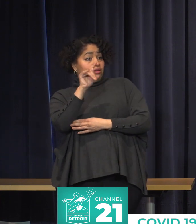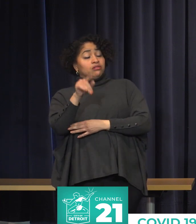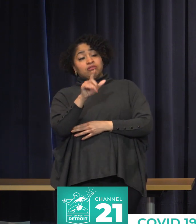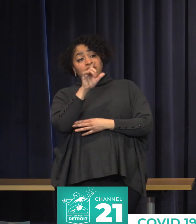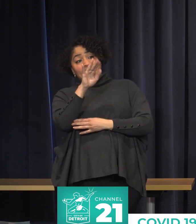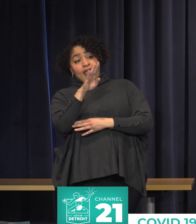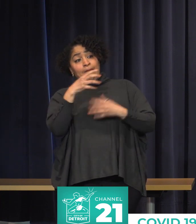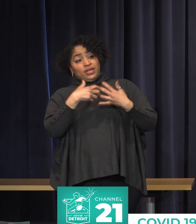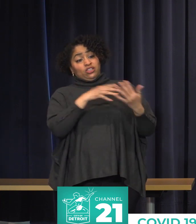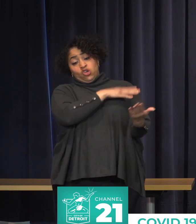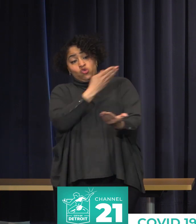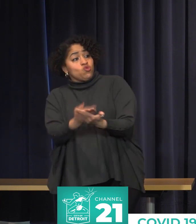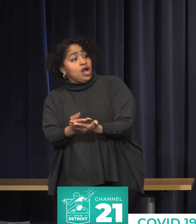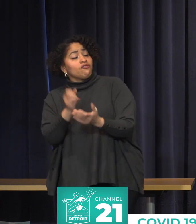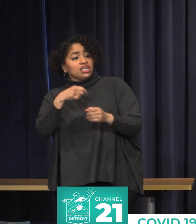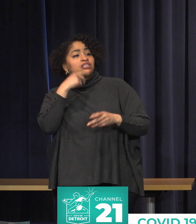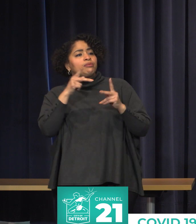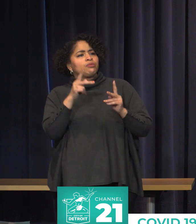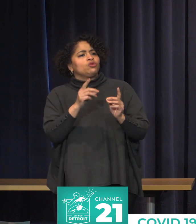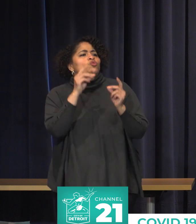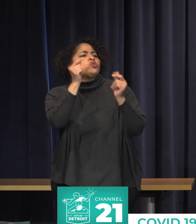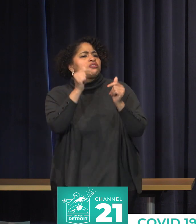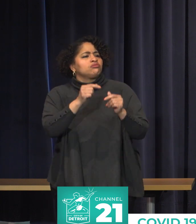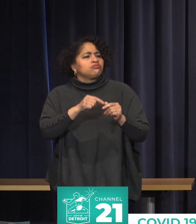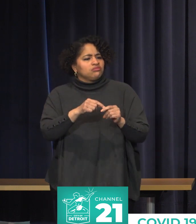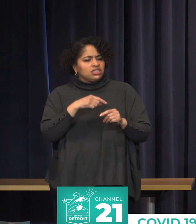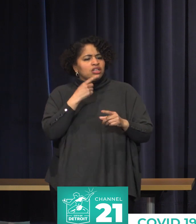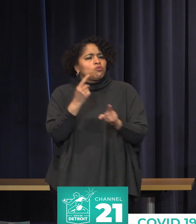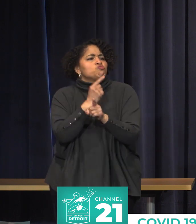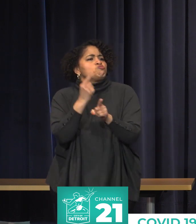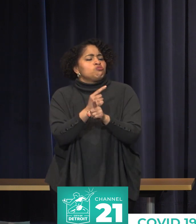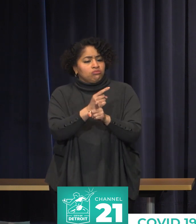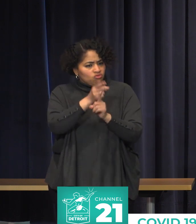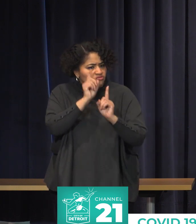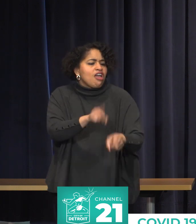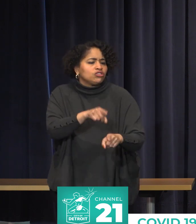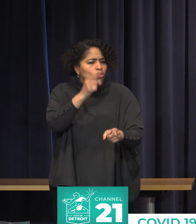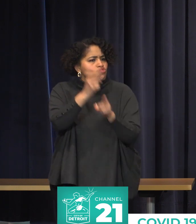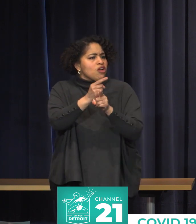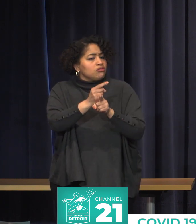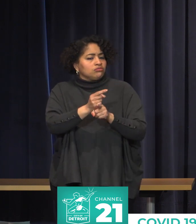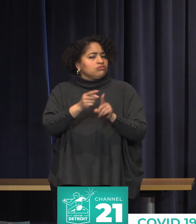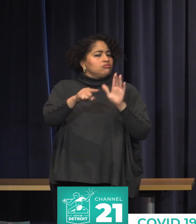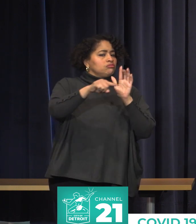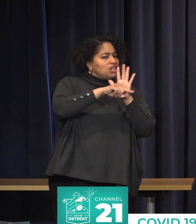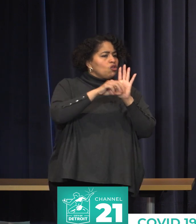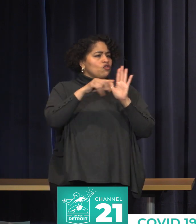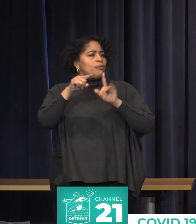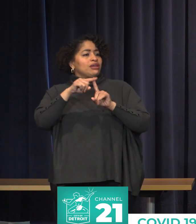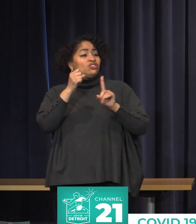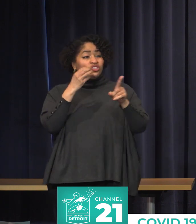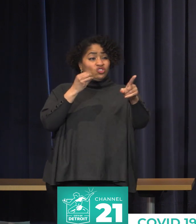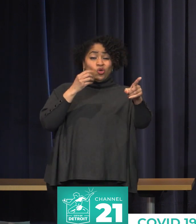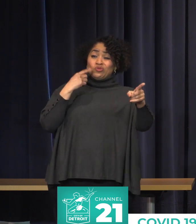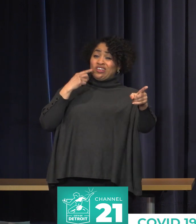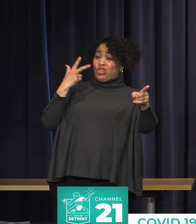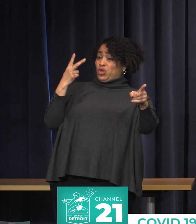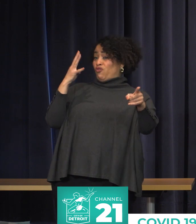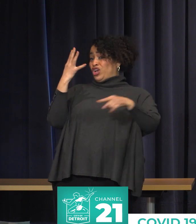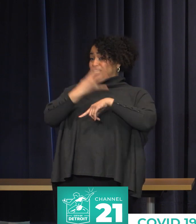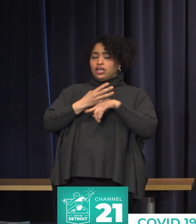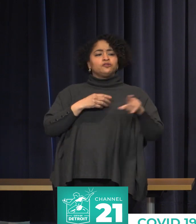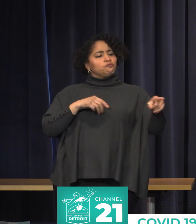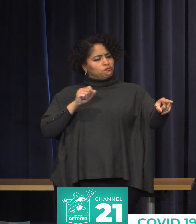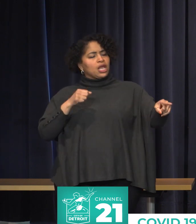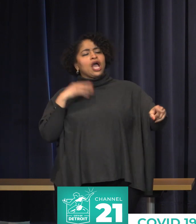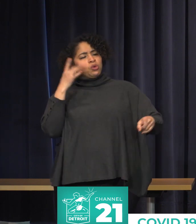people quickly and accurately whether they're positive and negative. So right now the turnaround's about 3 to 4 days? I would say 3 to 4 days